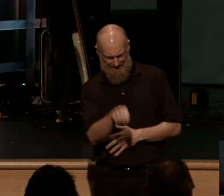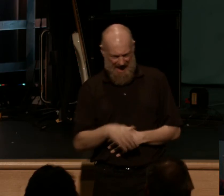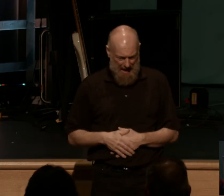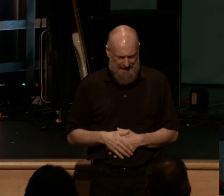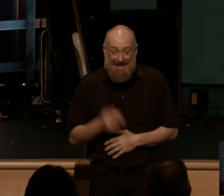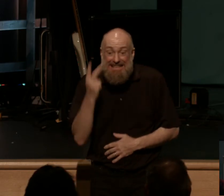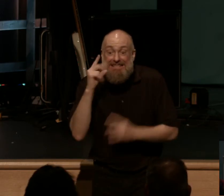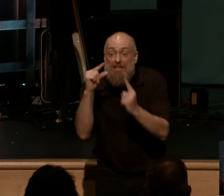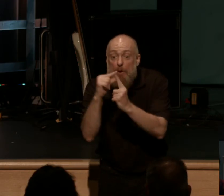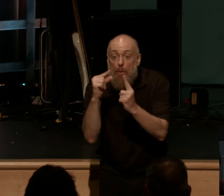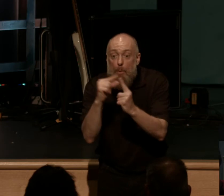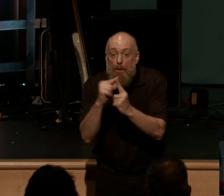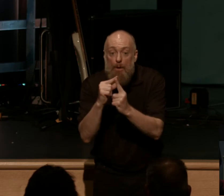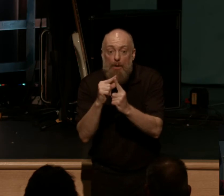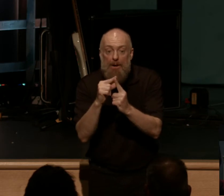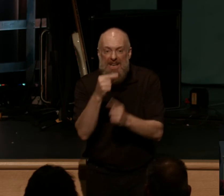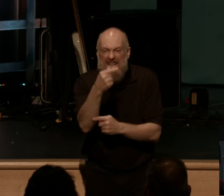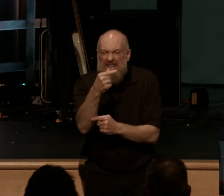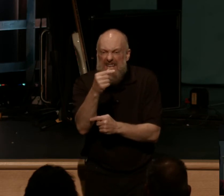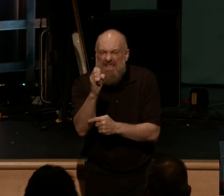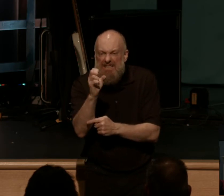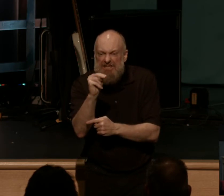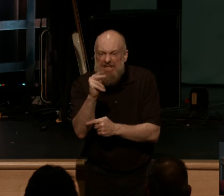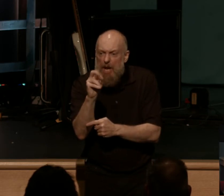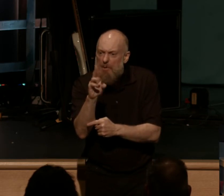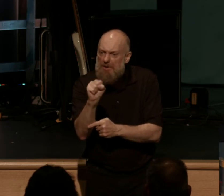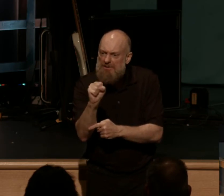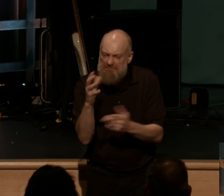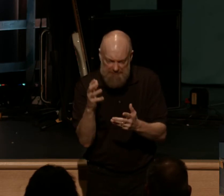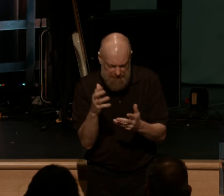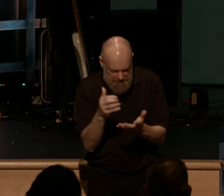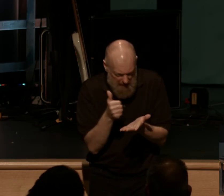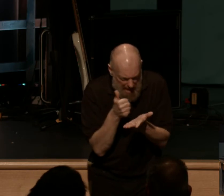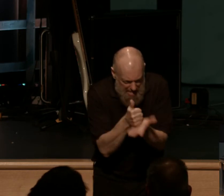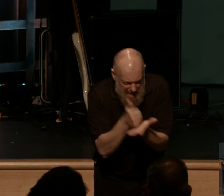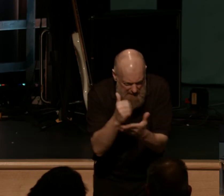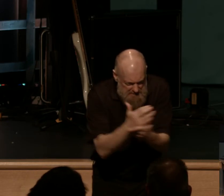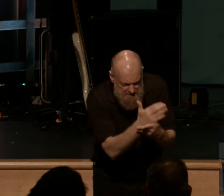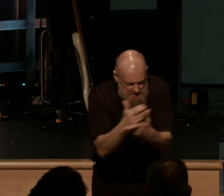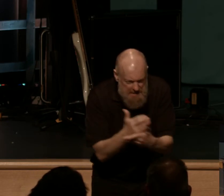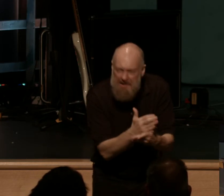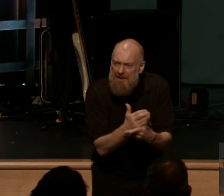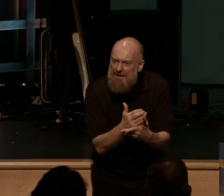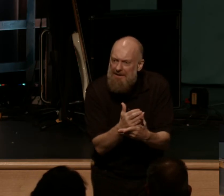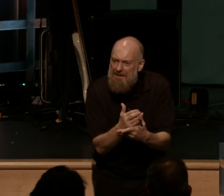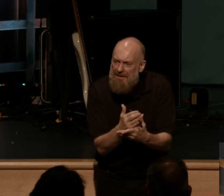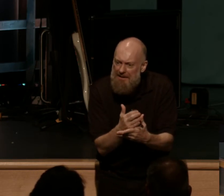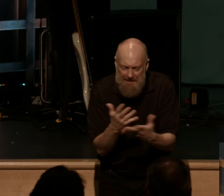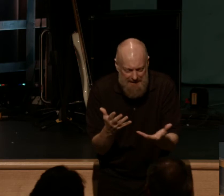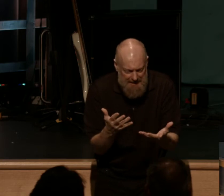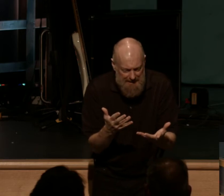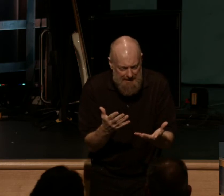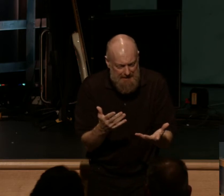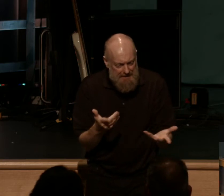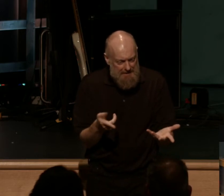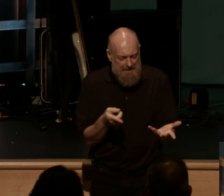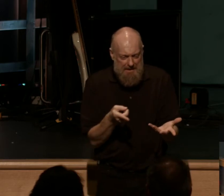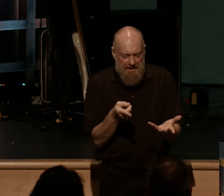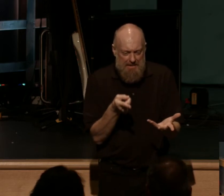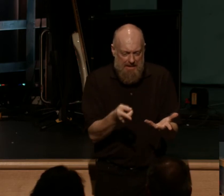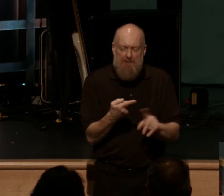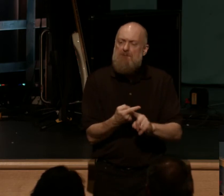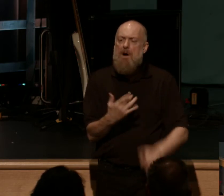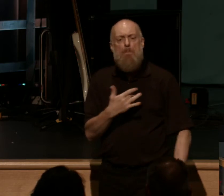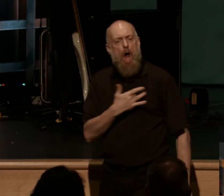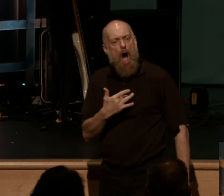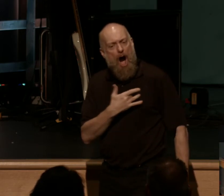see the word generous. The word generous in other translations beyond the ESV, it says simplicity or